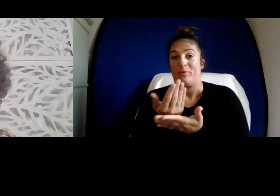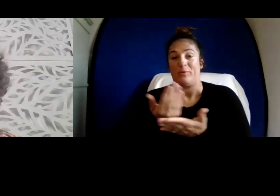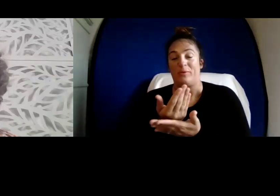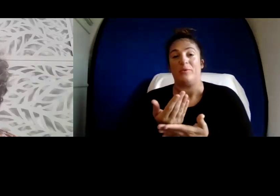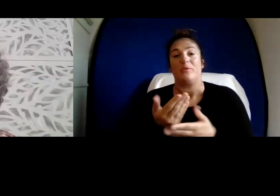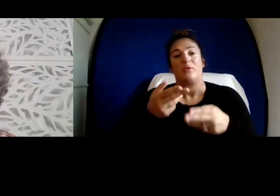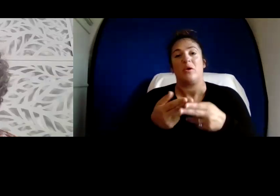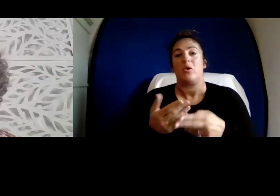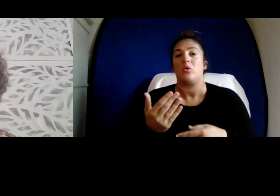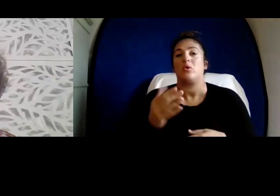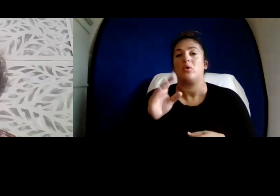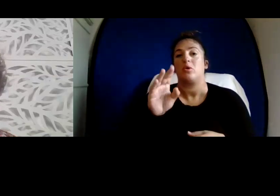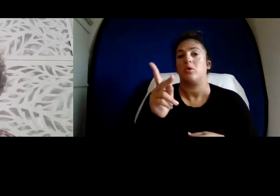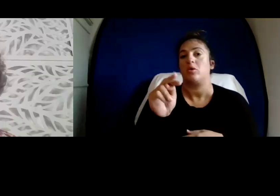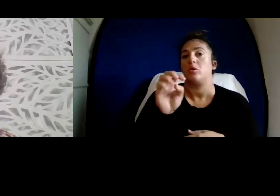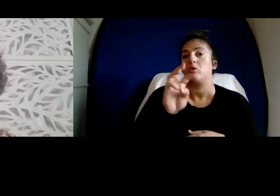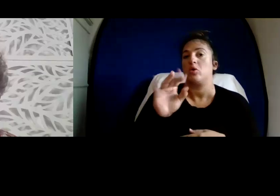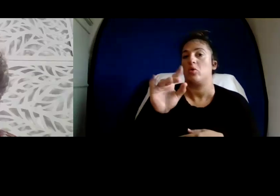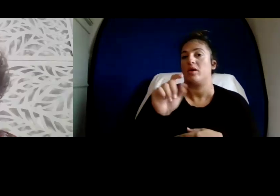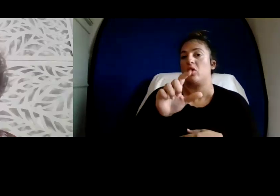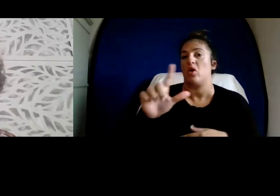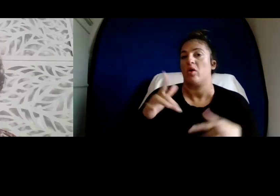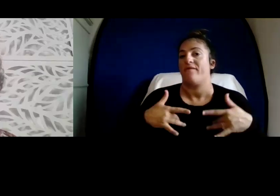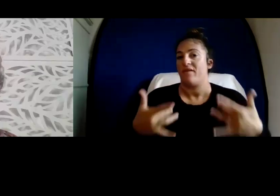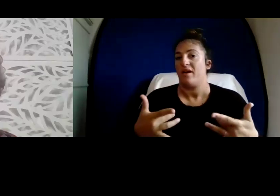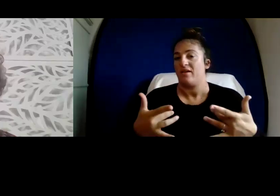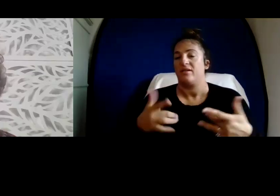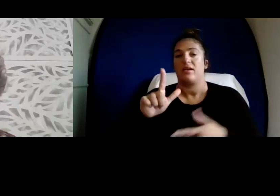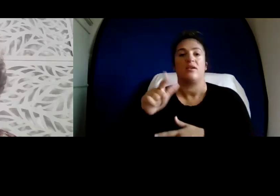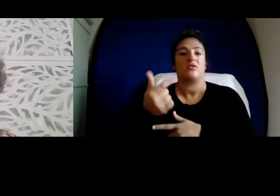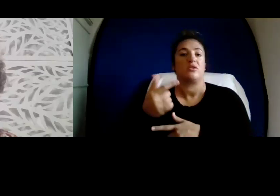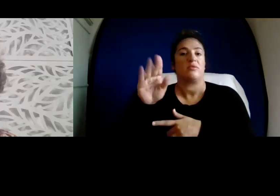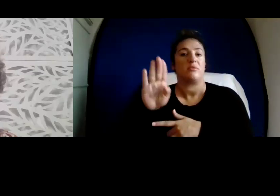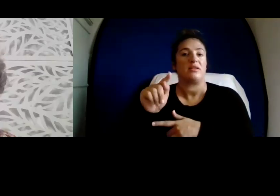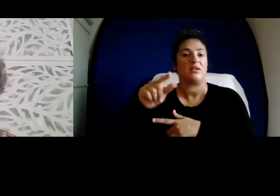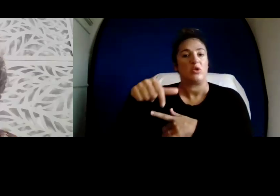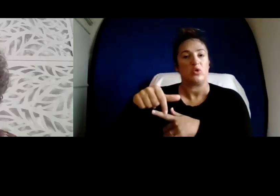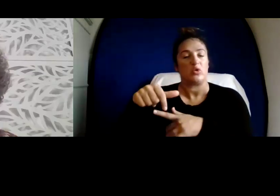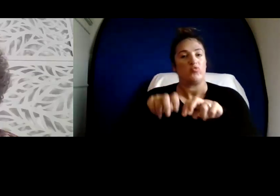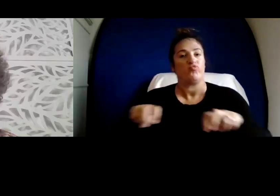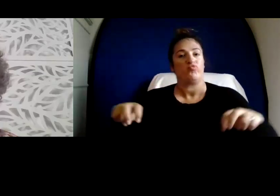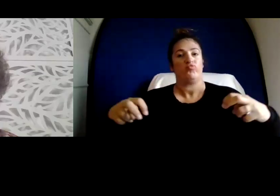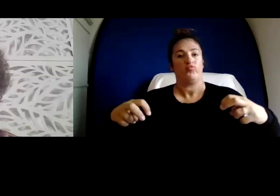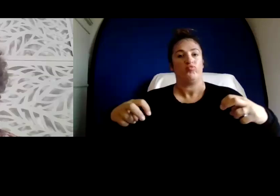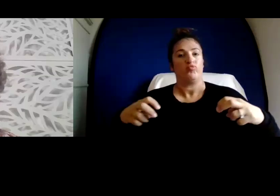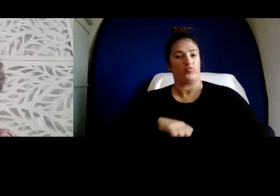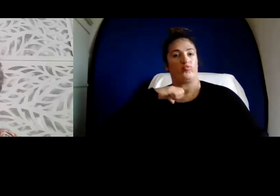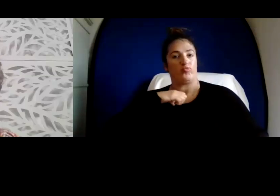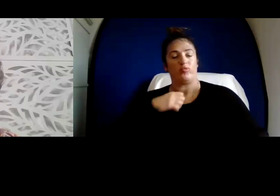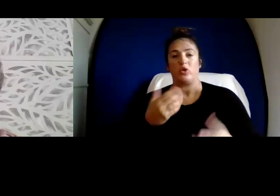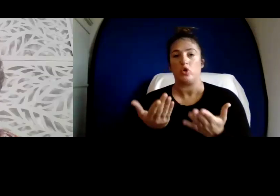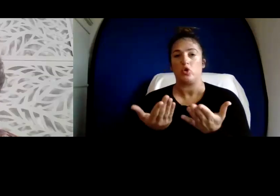All event on LGBTQ Pride. We'll have a great panel of speakers for that. We expect soon to have our